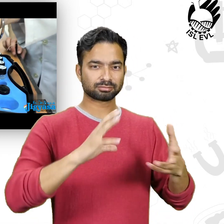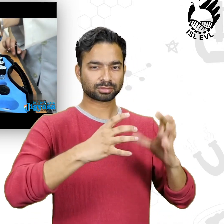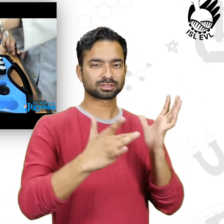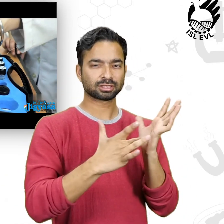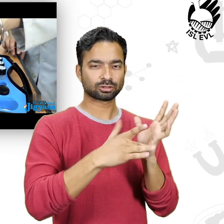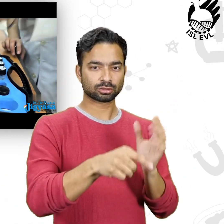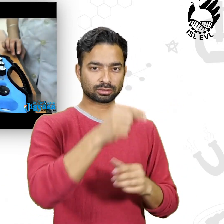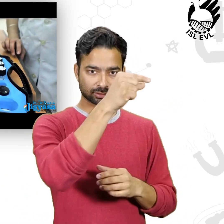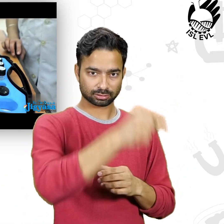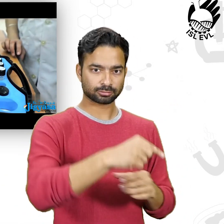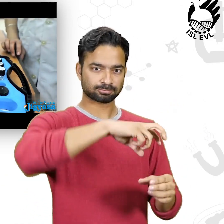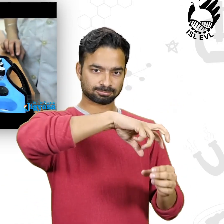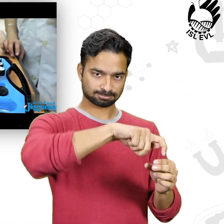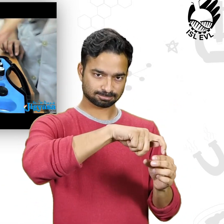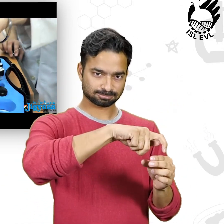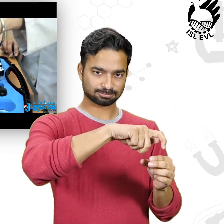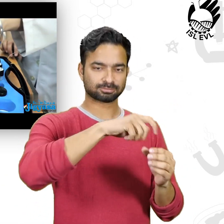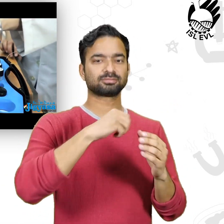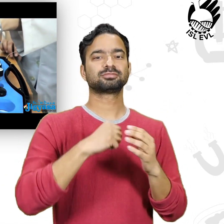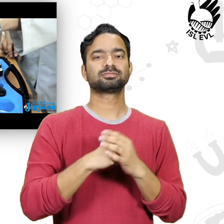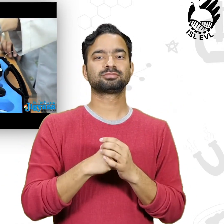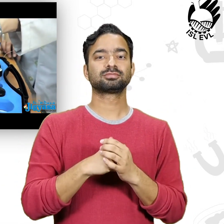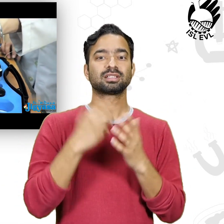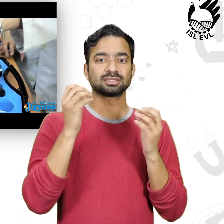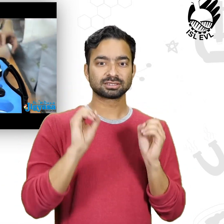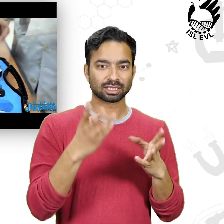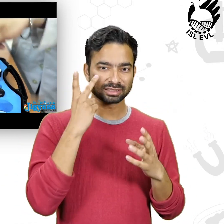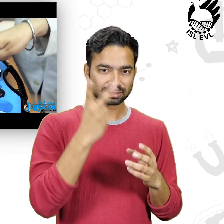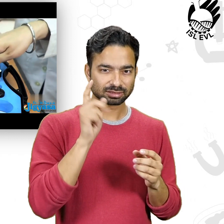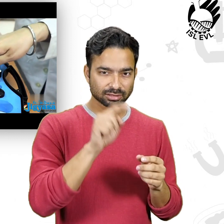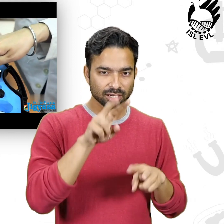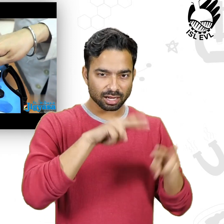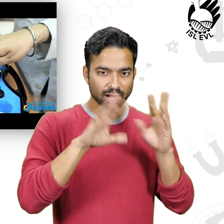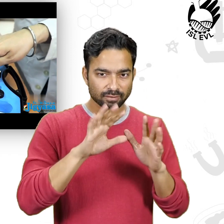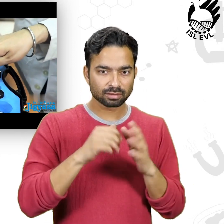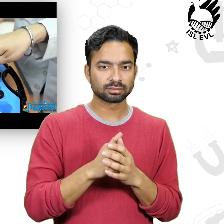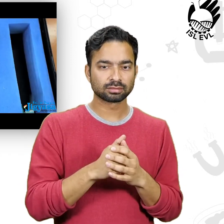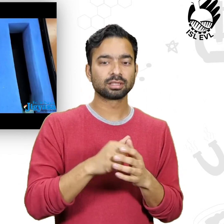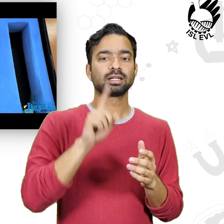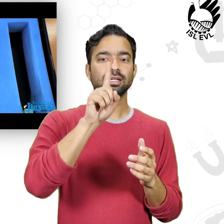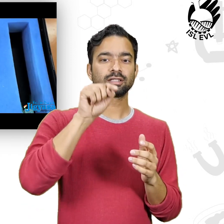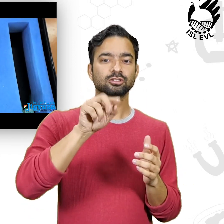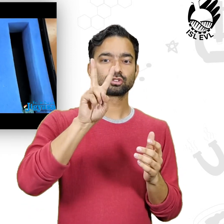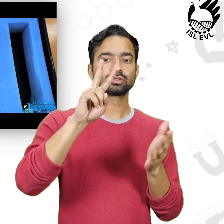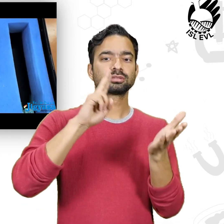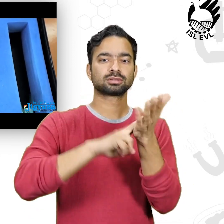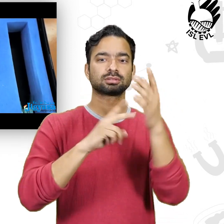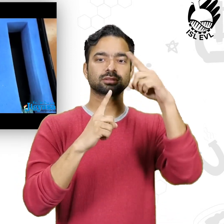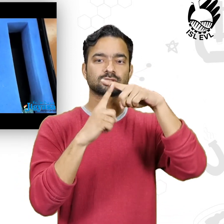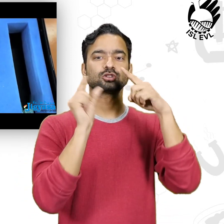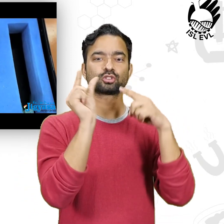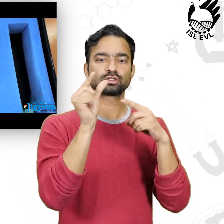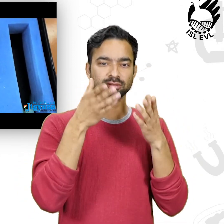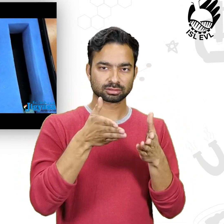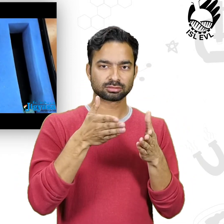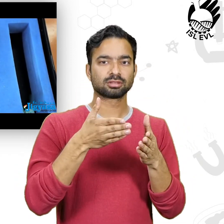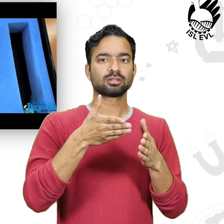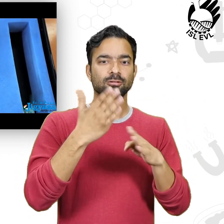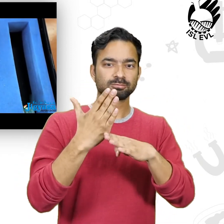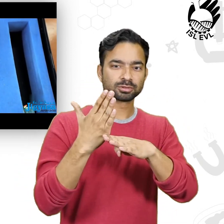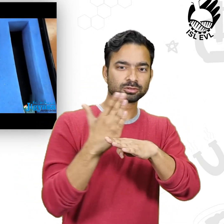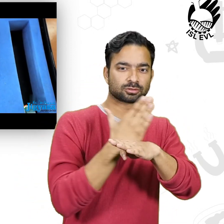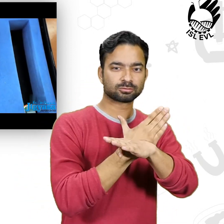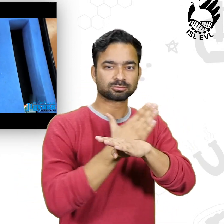The sample is being put into the sample holder, and here comes the reading, and the reading is